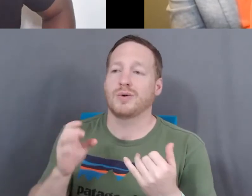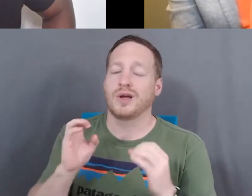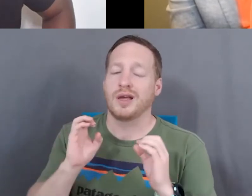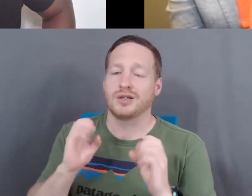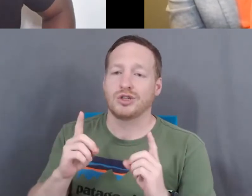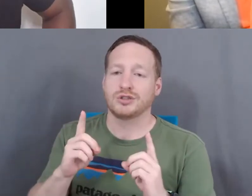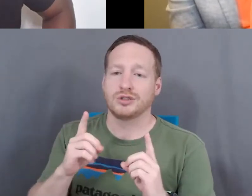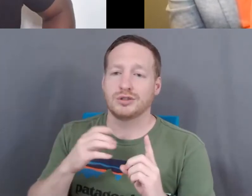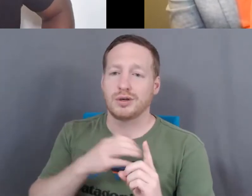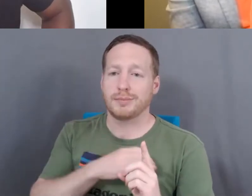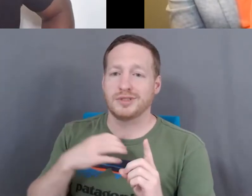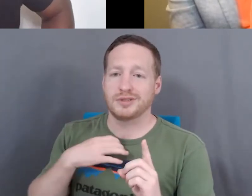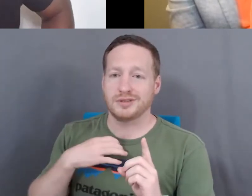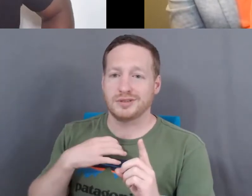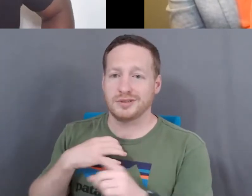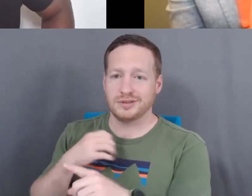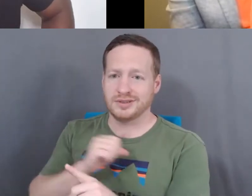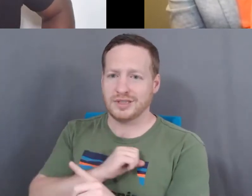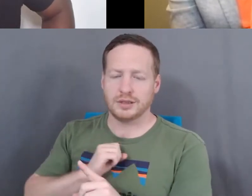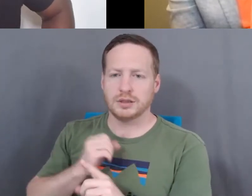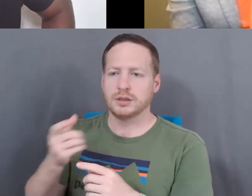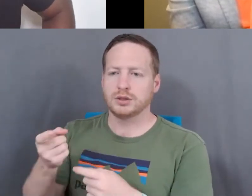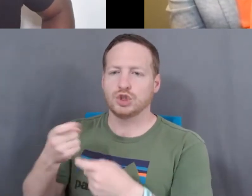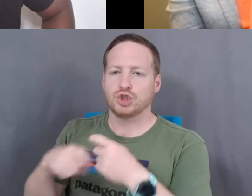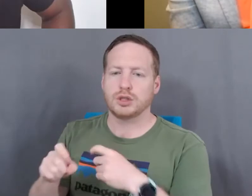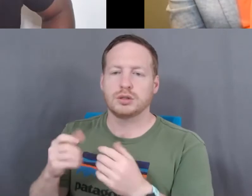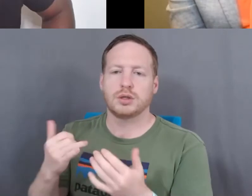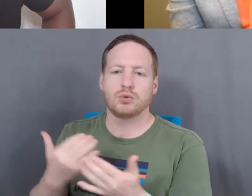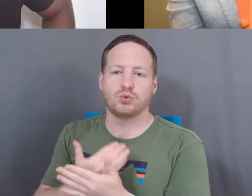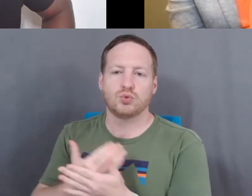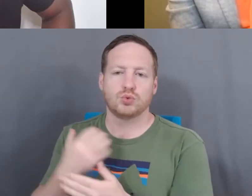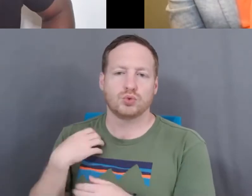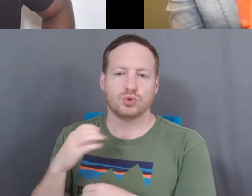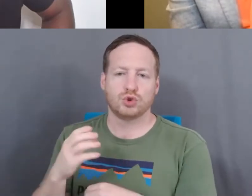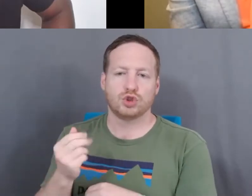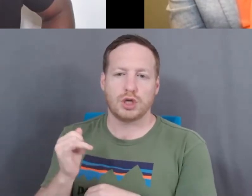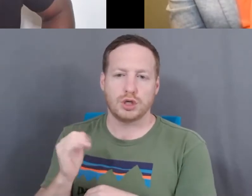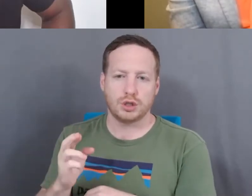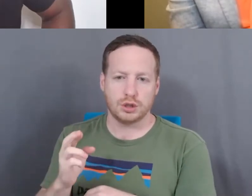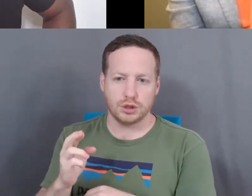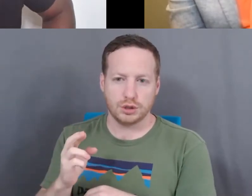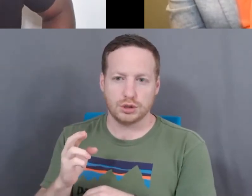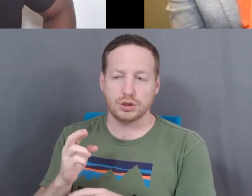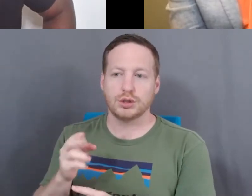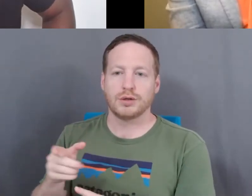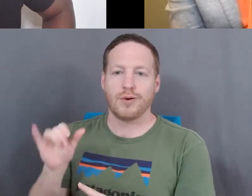pass. And with the education committee, they now changed it to having a new